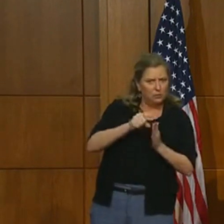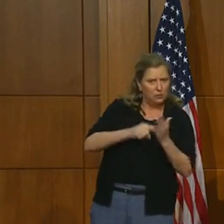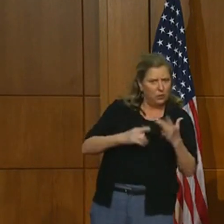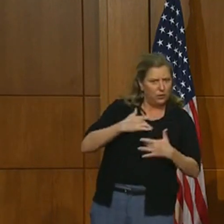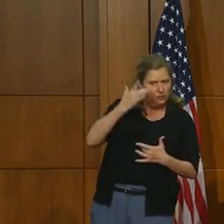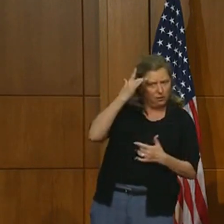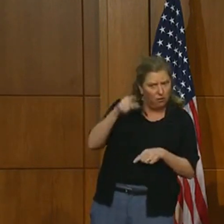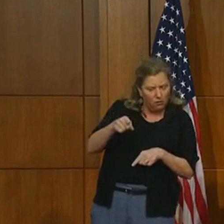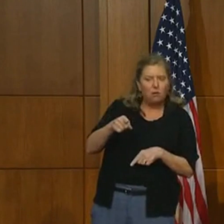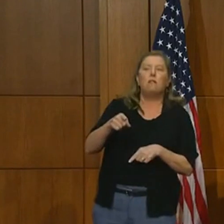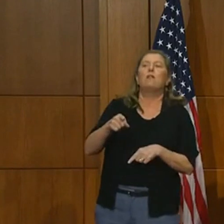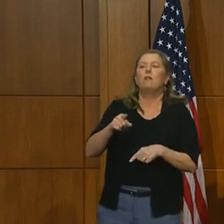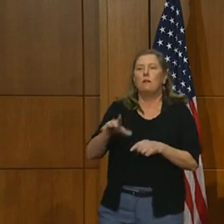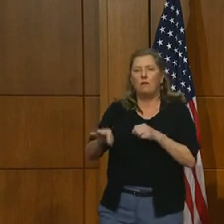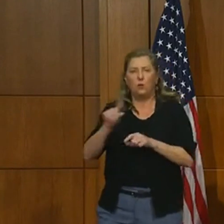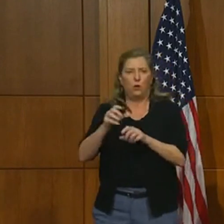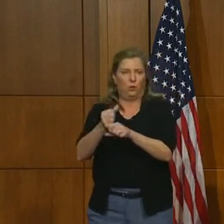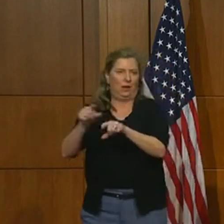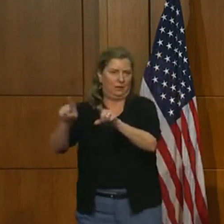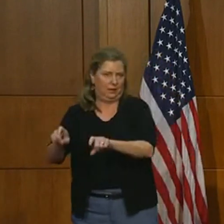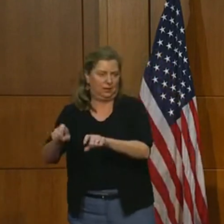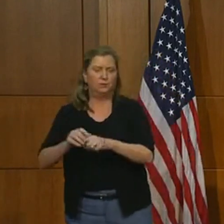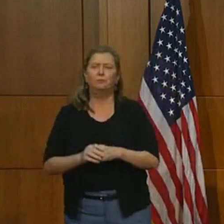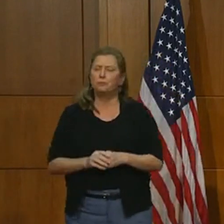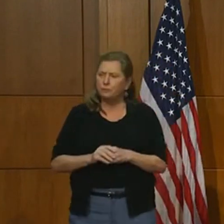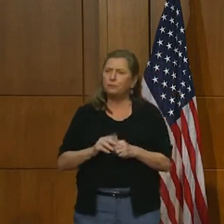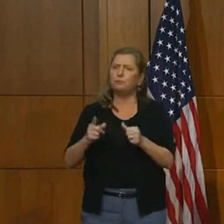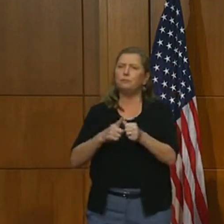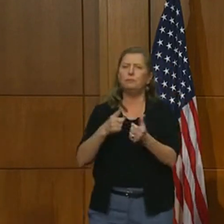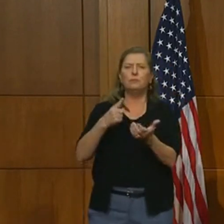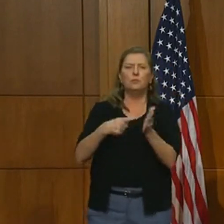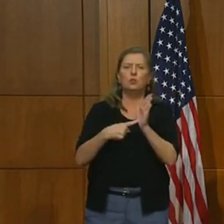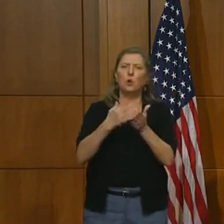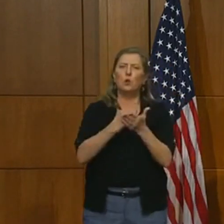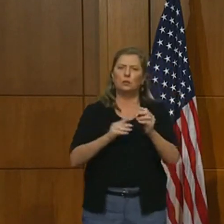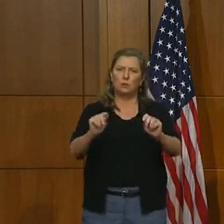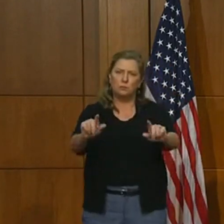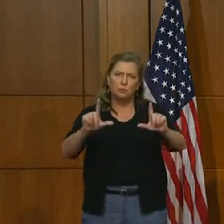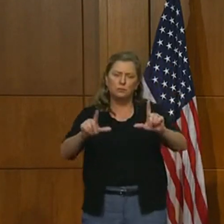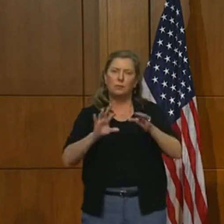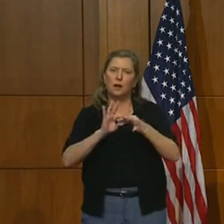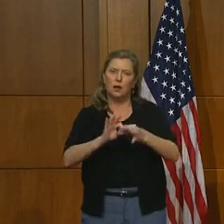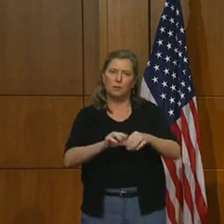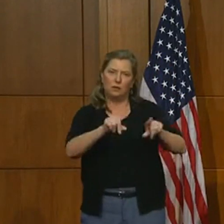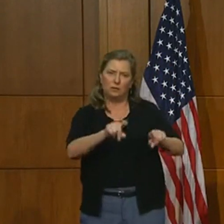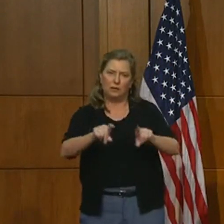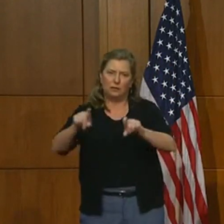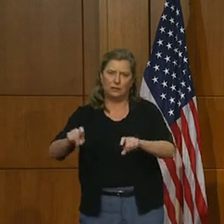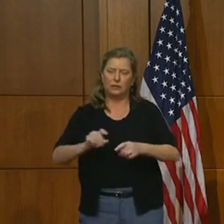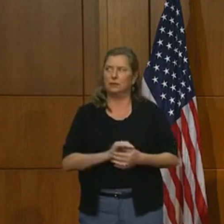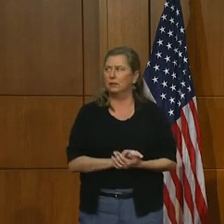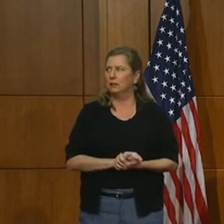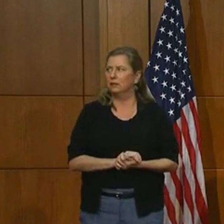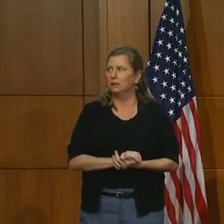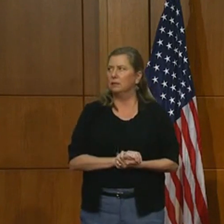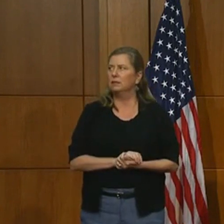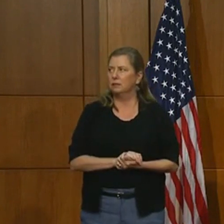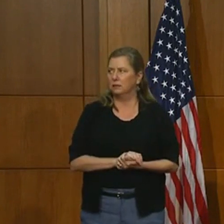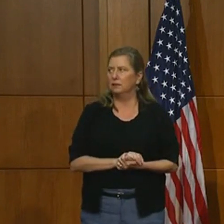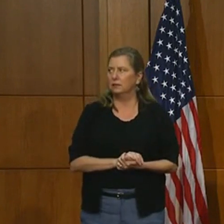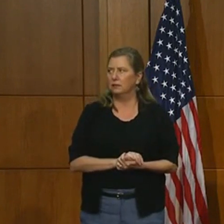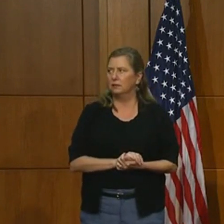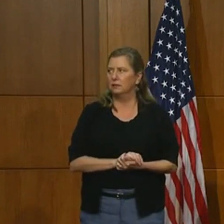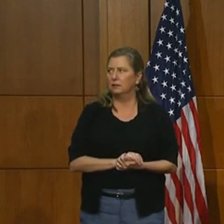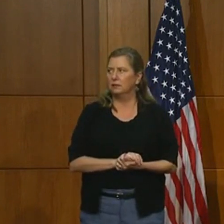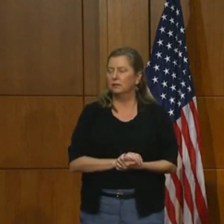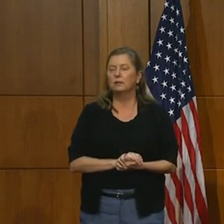place to get tested. First, let's look at a couple of slides about our testing data. Yesterday,